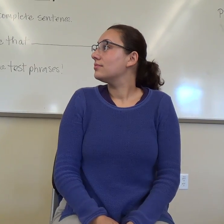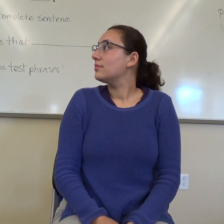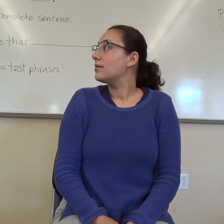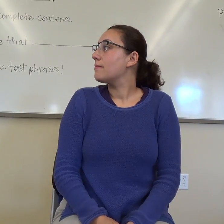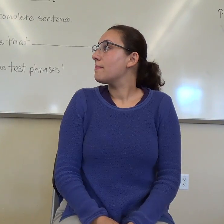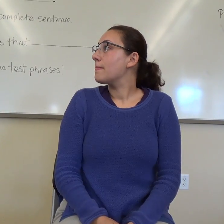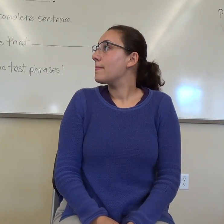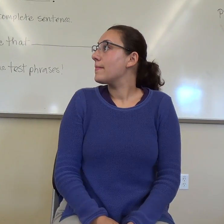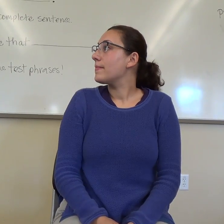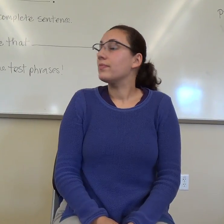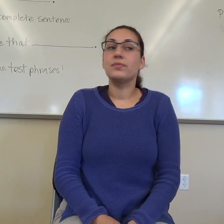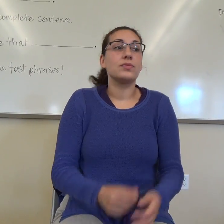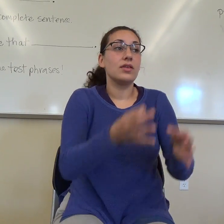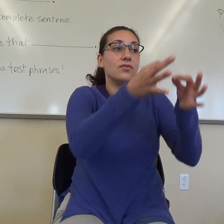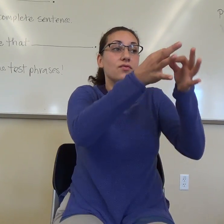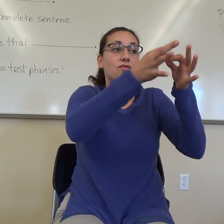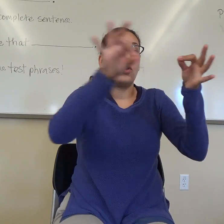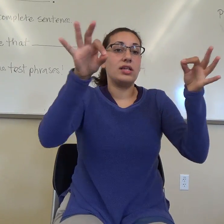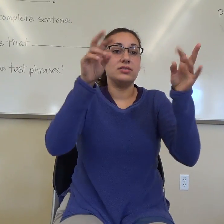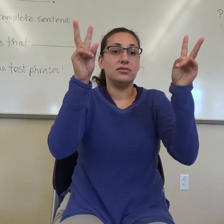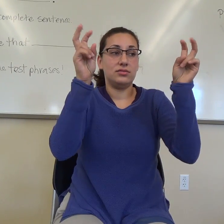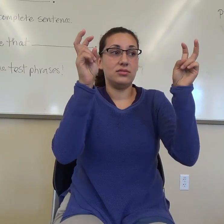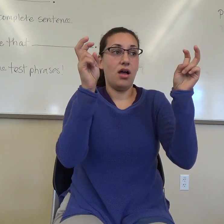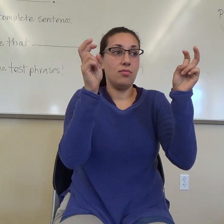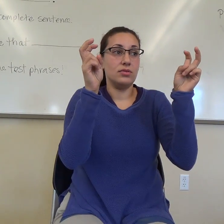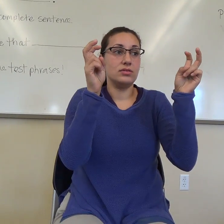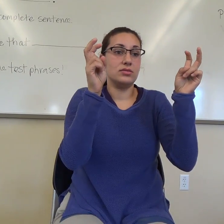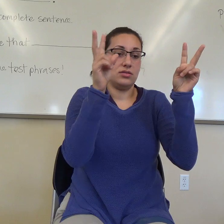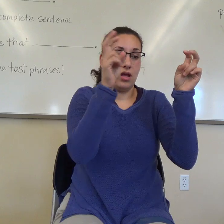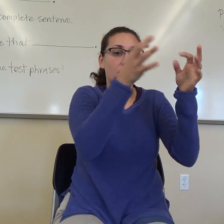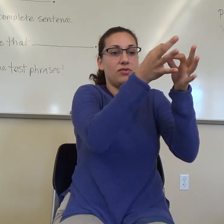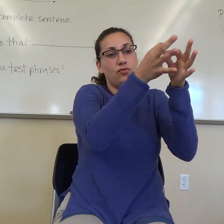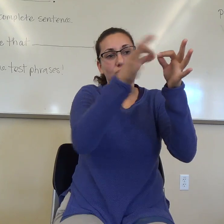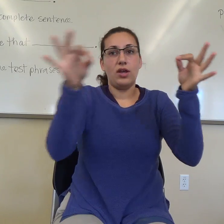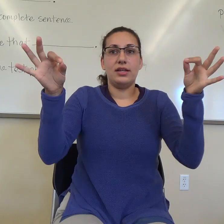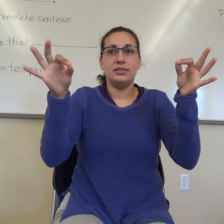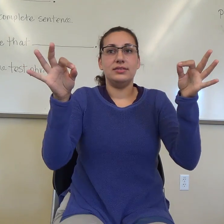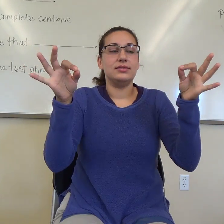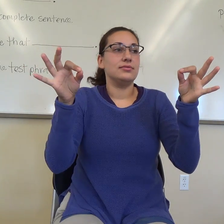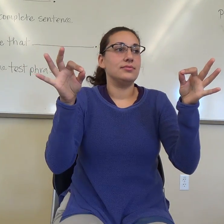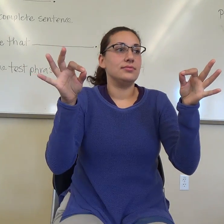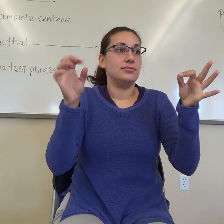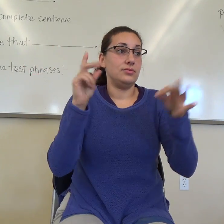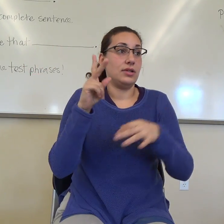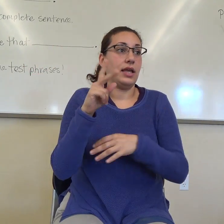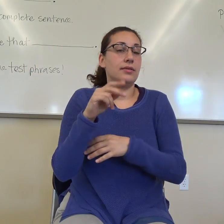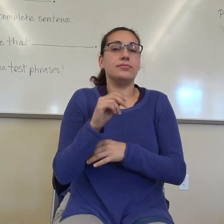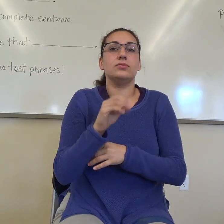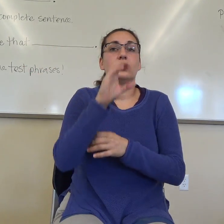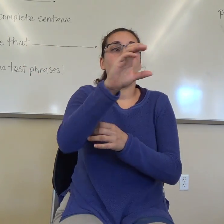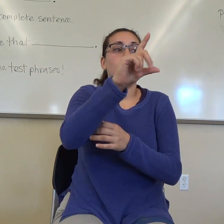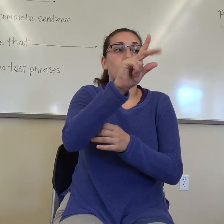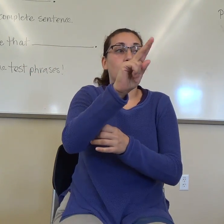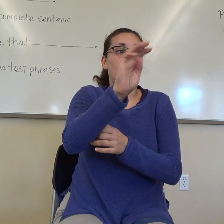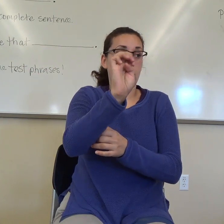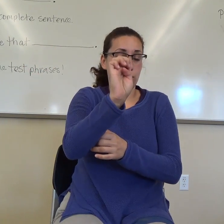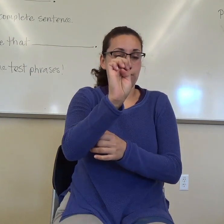Phrase the topic of the passage, and here was your clue, one or two things, okay?